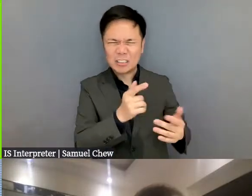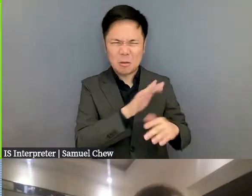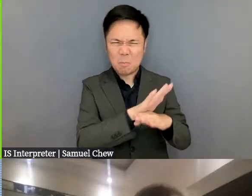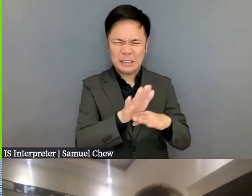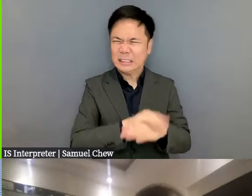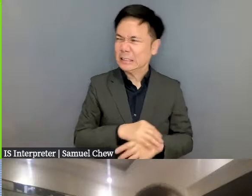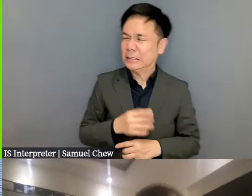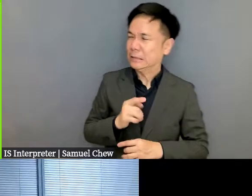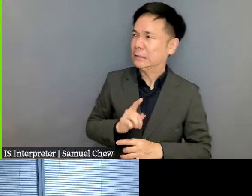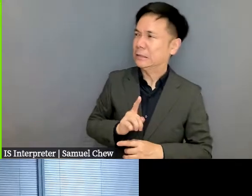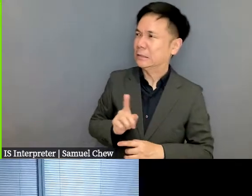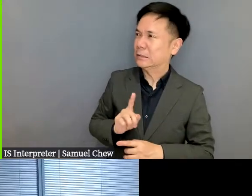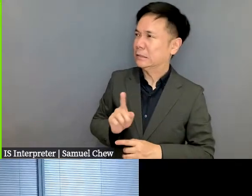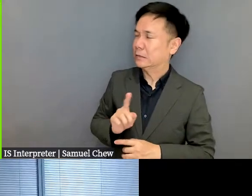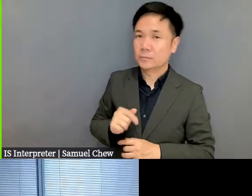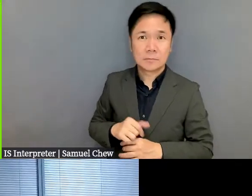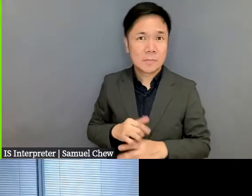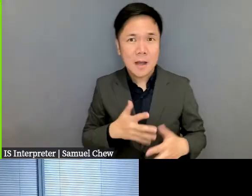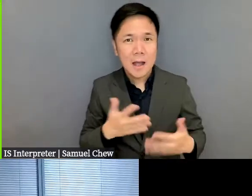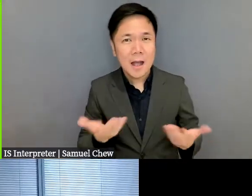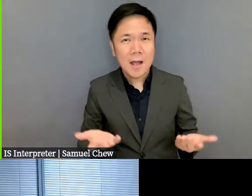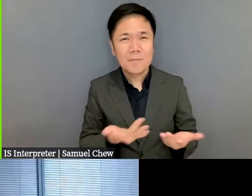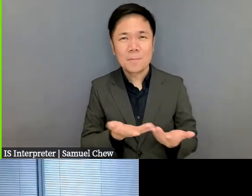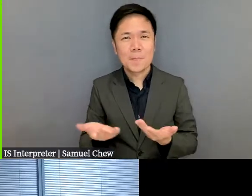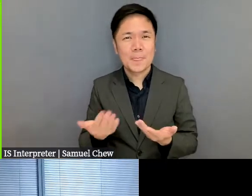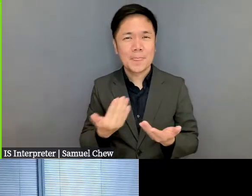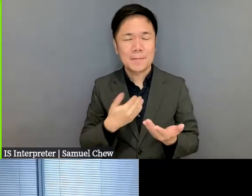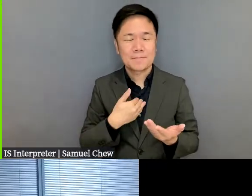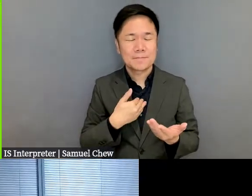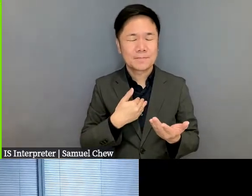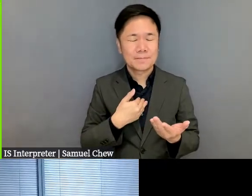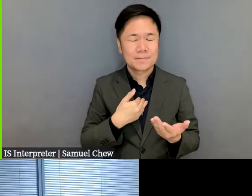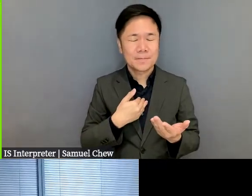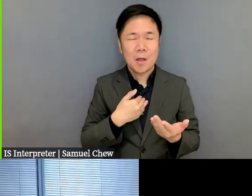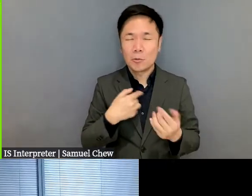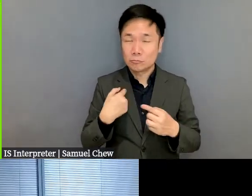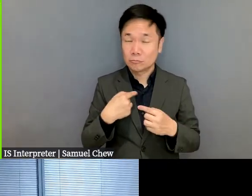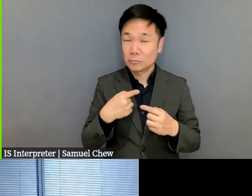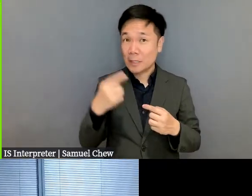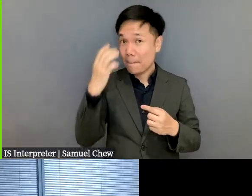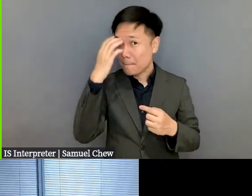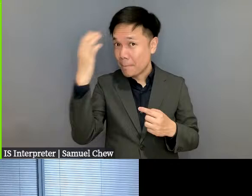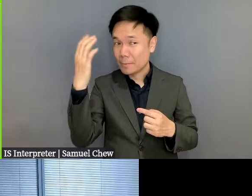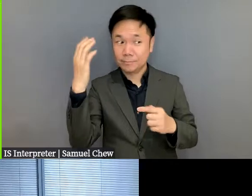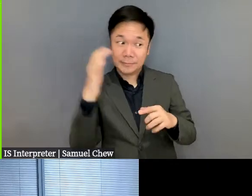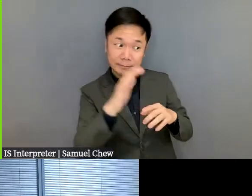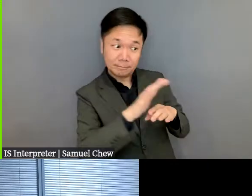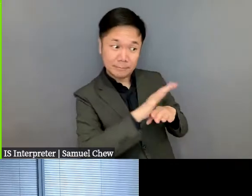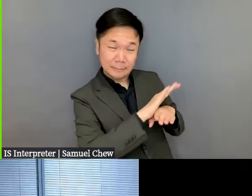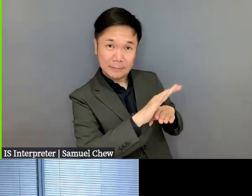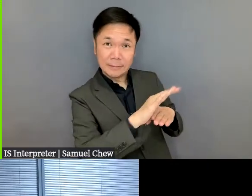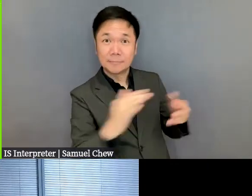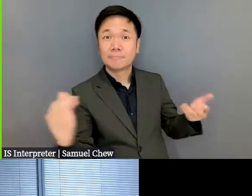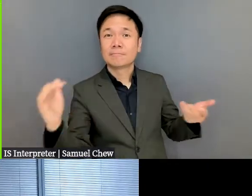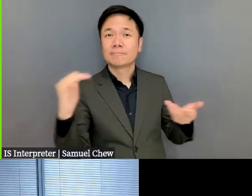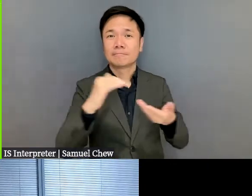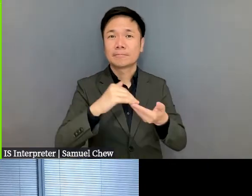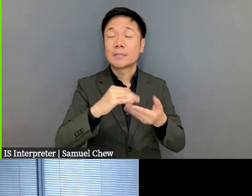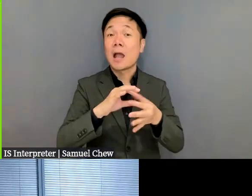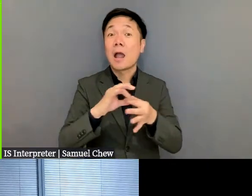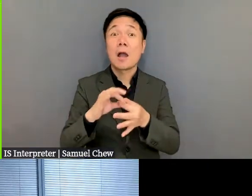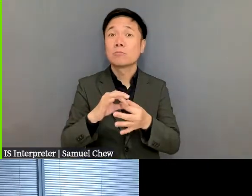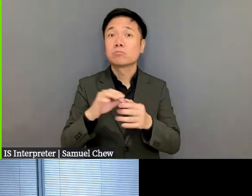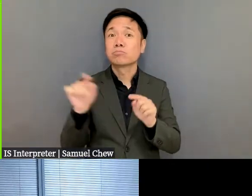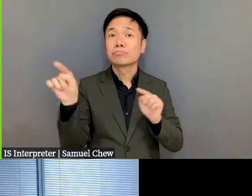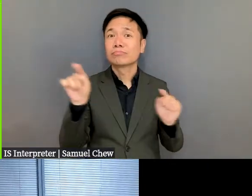hear a little bit about the relationship between these initiatives through the public sector and how that's playing out in the private sector.